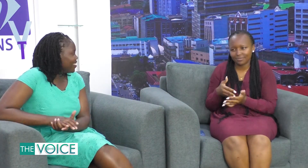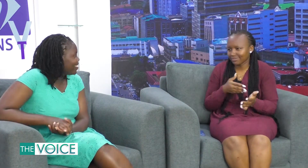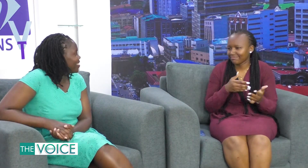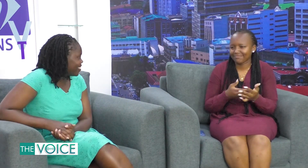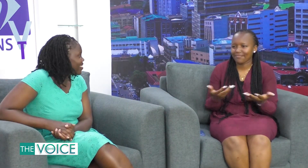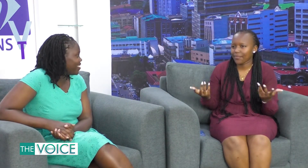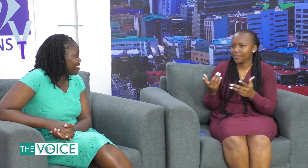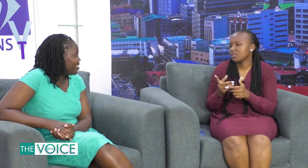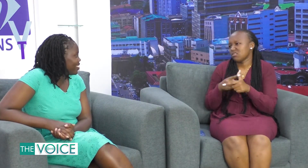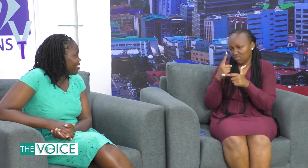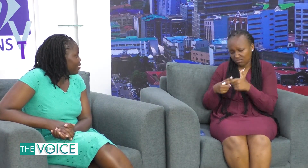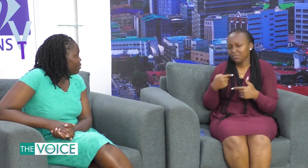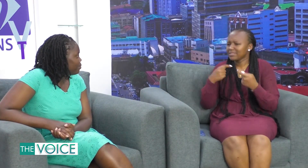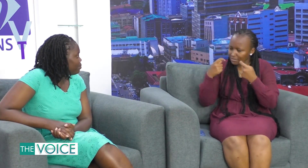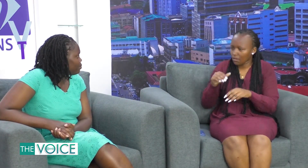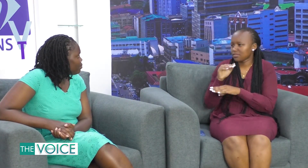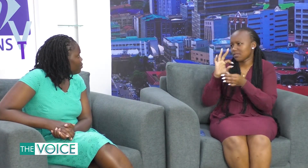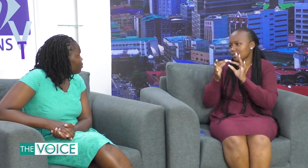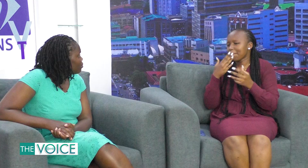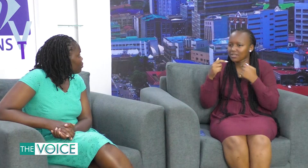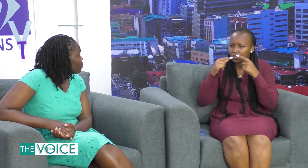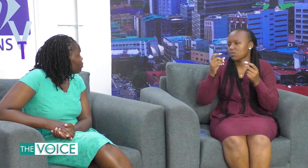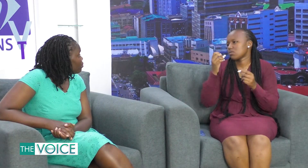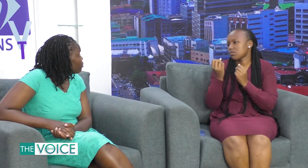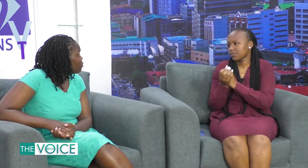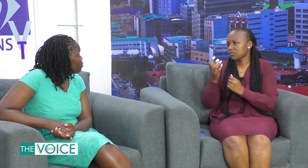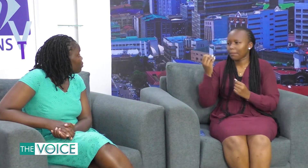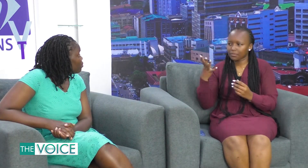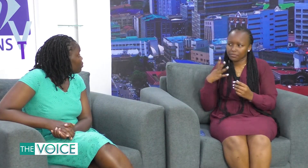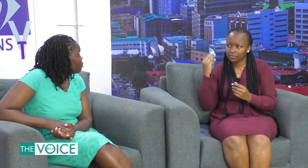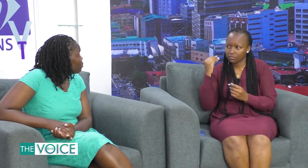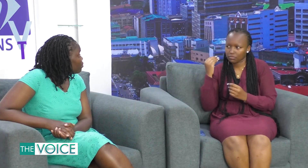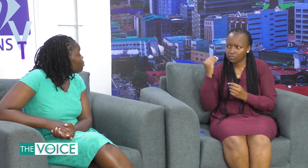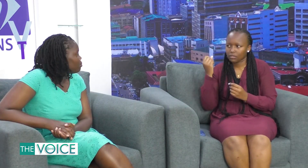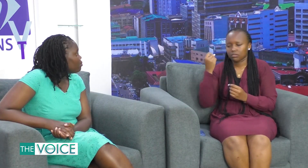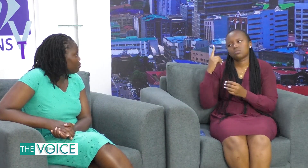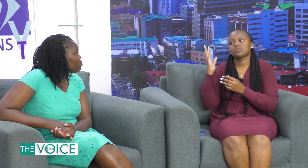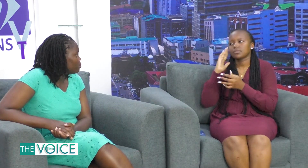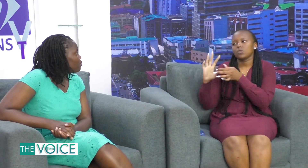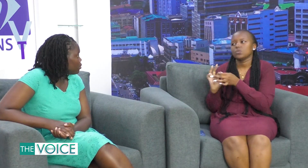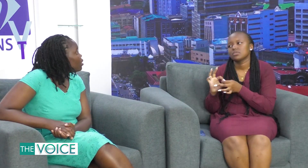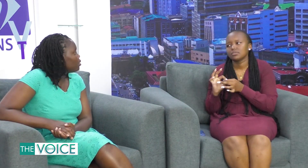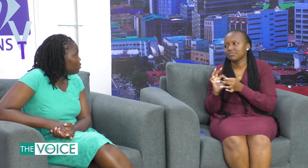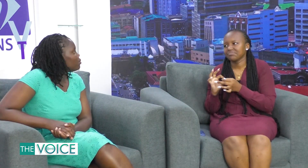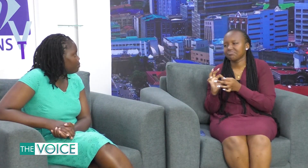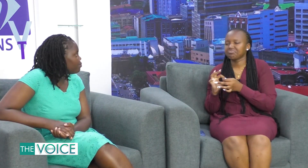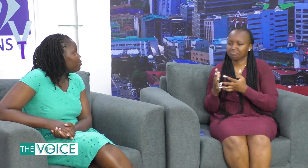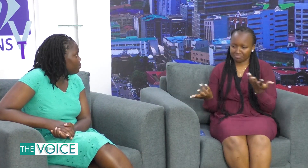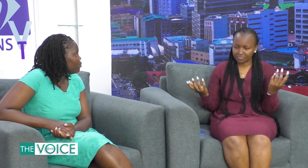knew the deaf culture. When you start to interpret, people should not pass in between the deaf